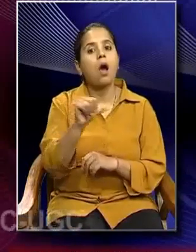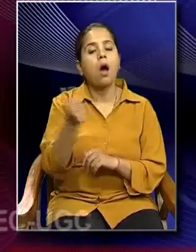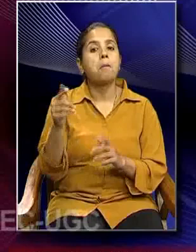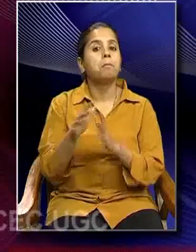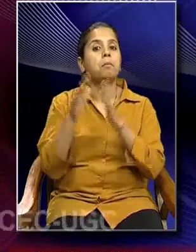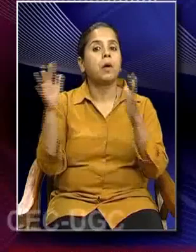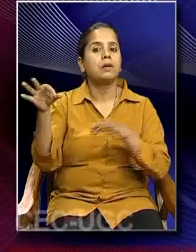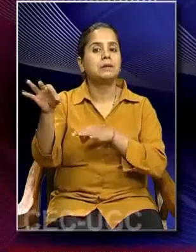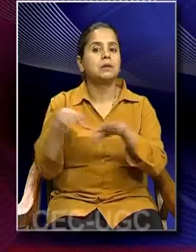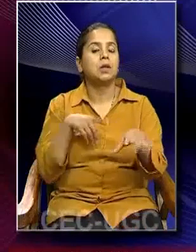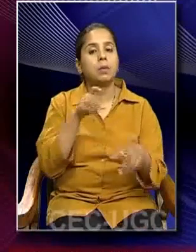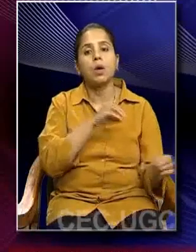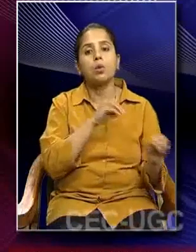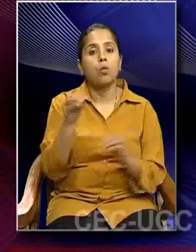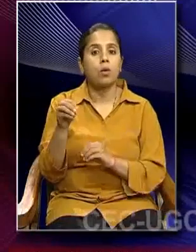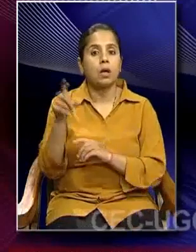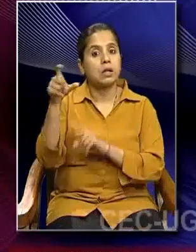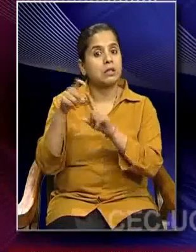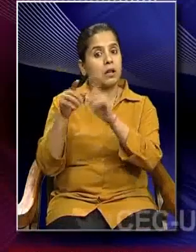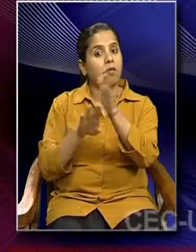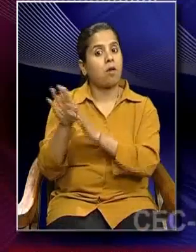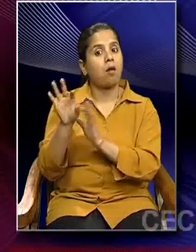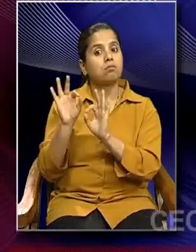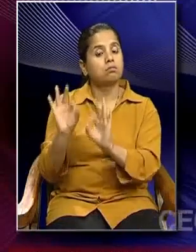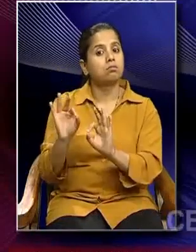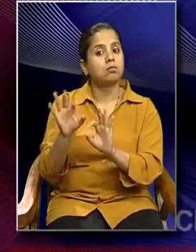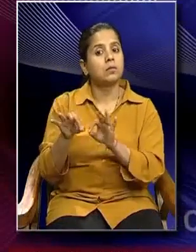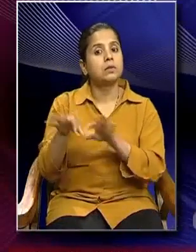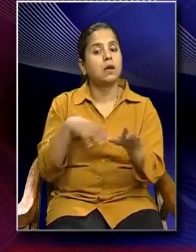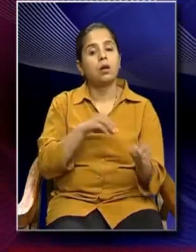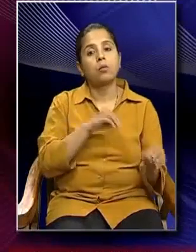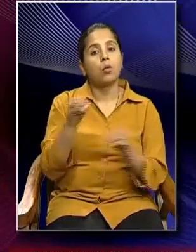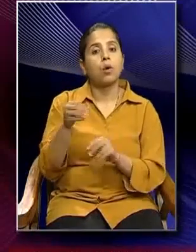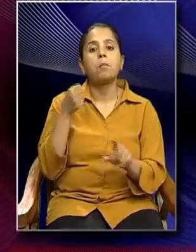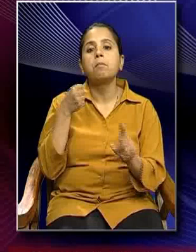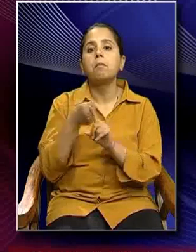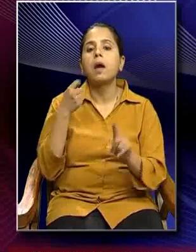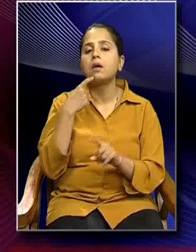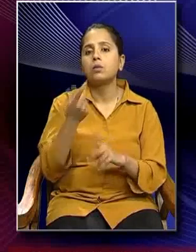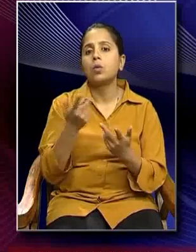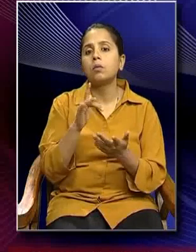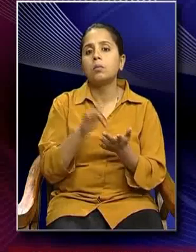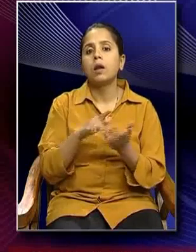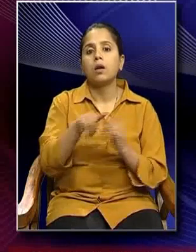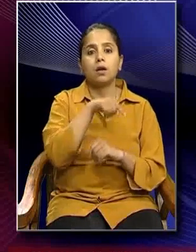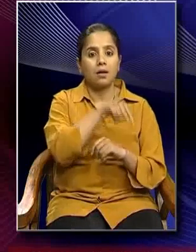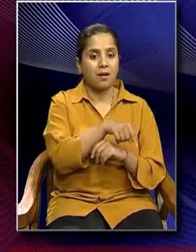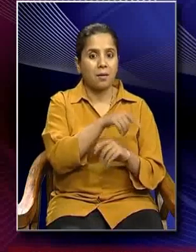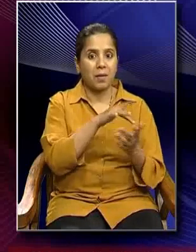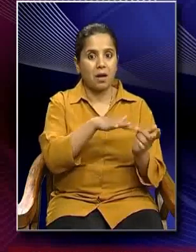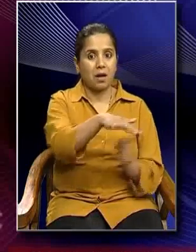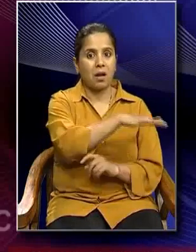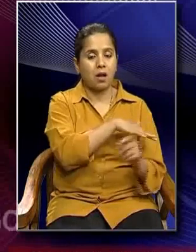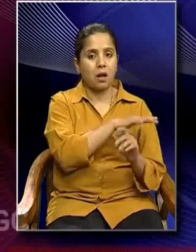large city, developed city, so the impact at the place of origin is going to be